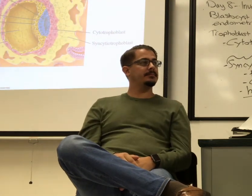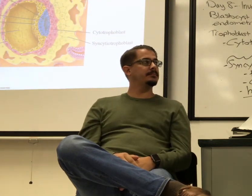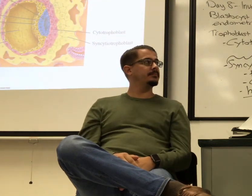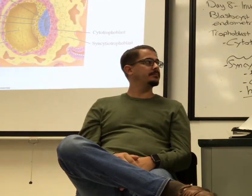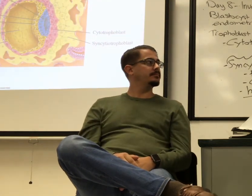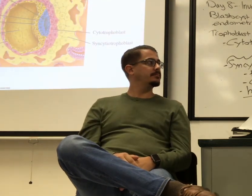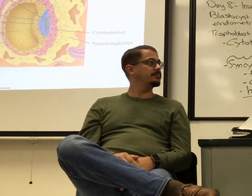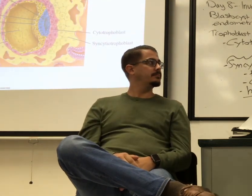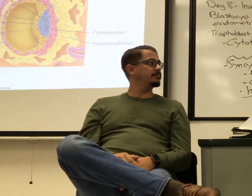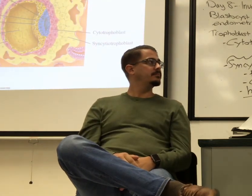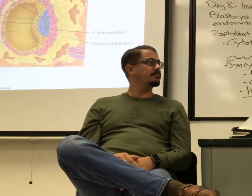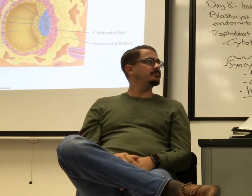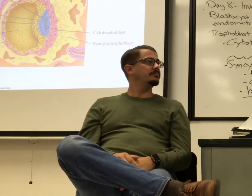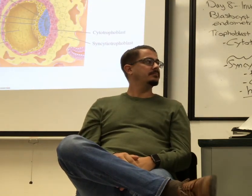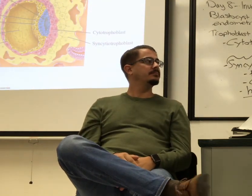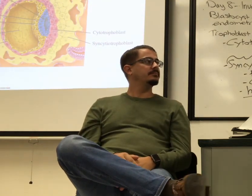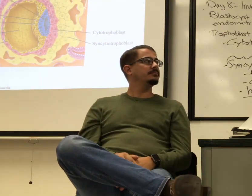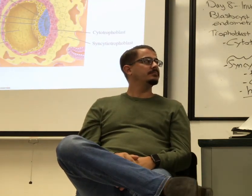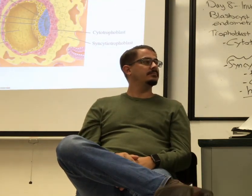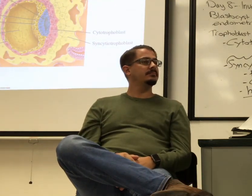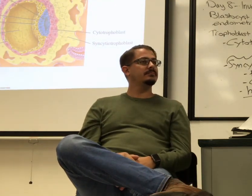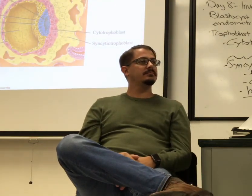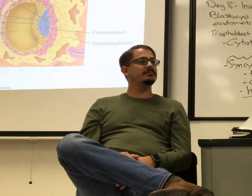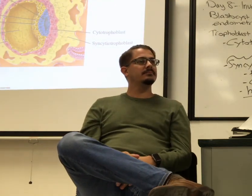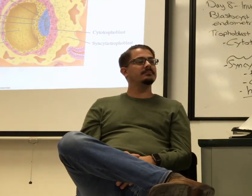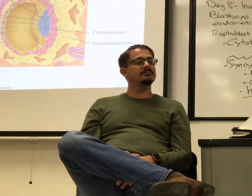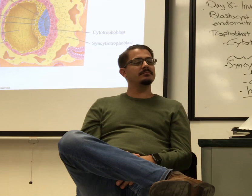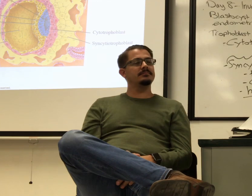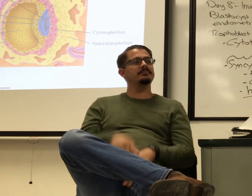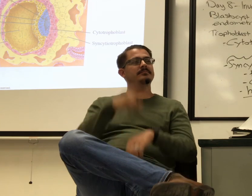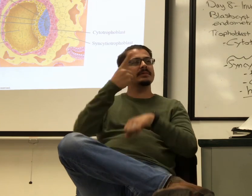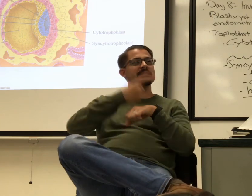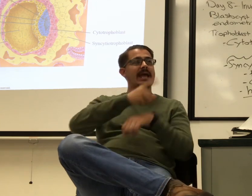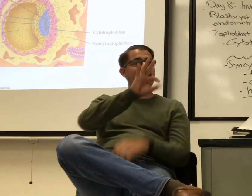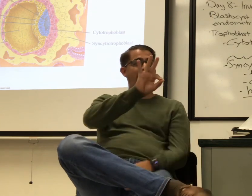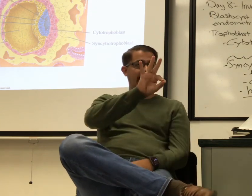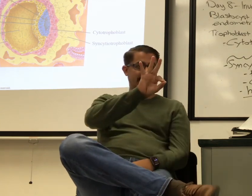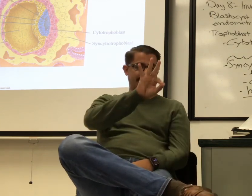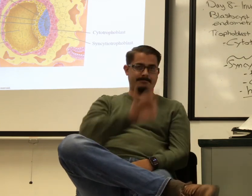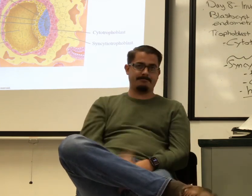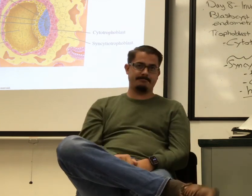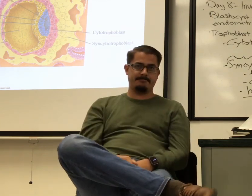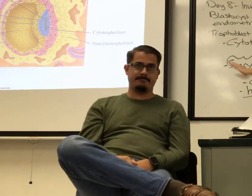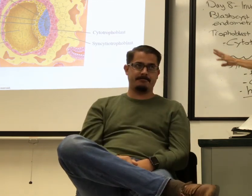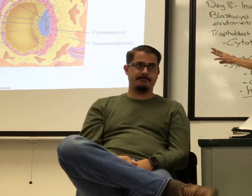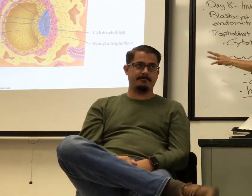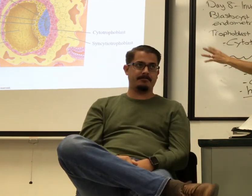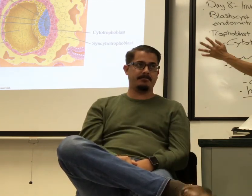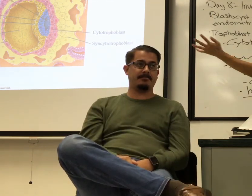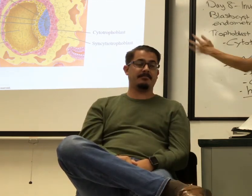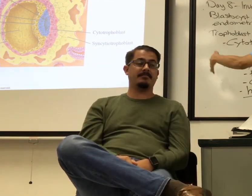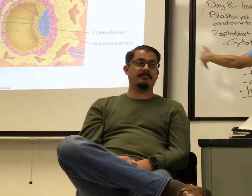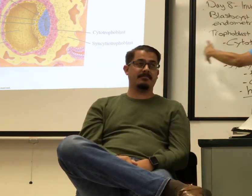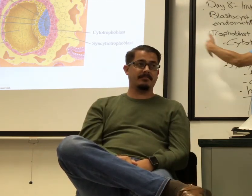Okay, here is day later. No. Yeah, 1 day later, day 9. We're all in, right? We're all the way